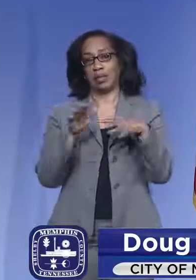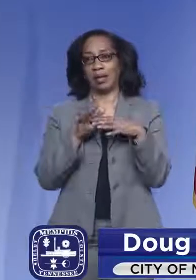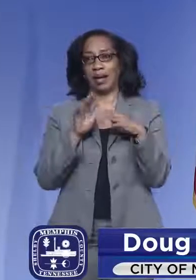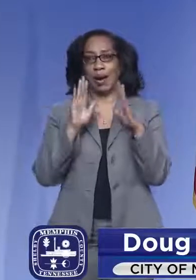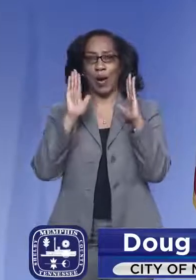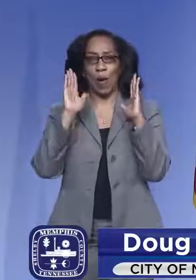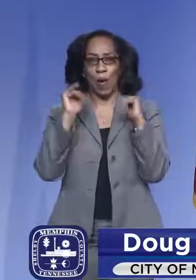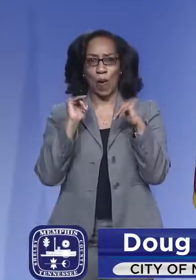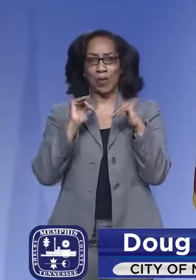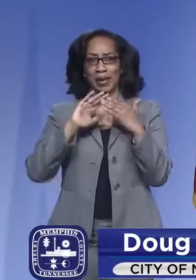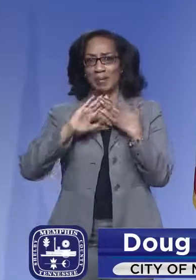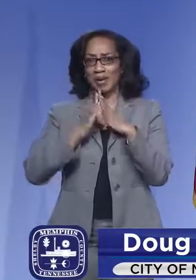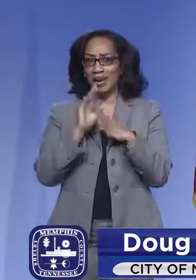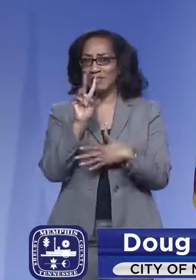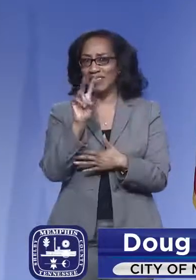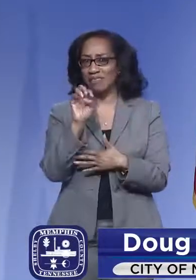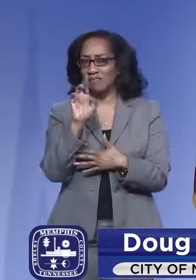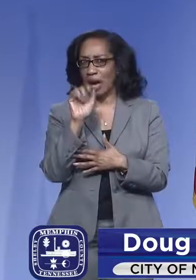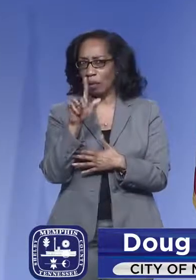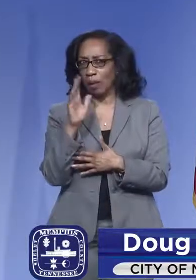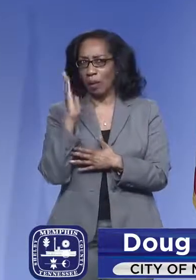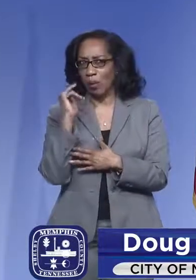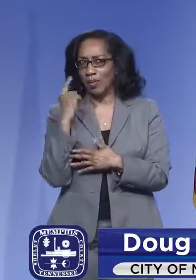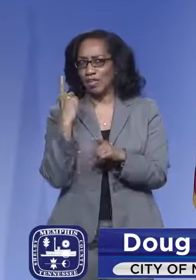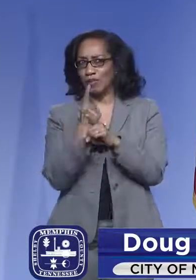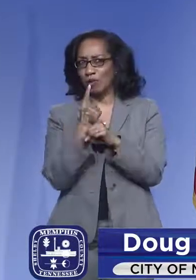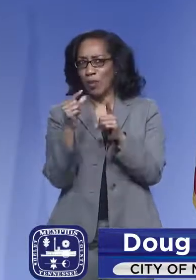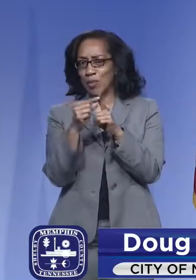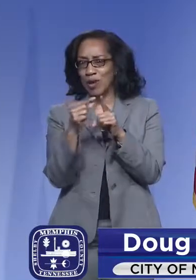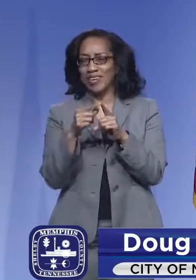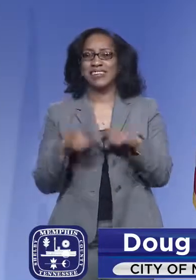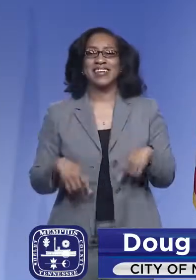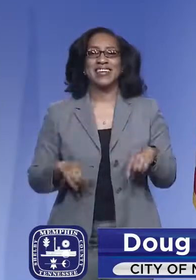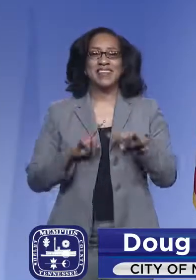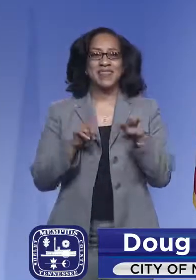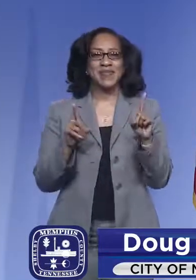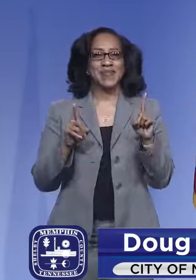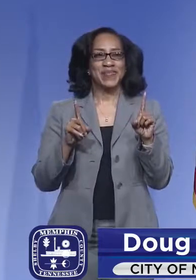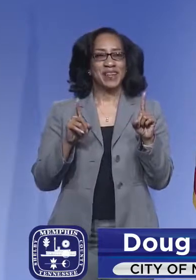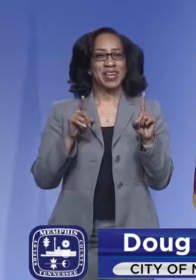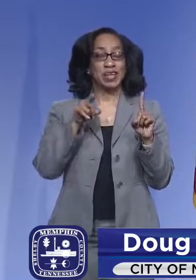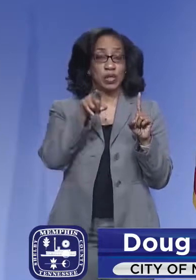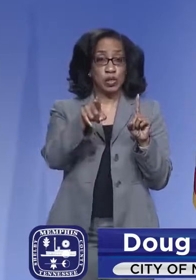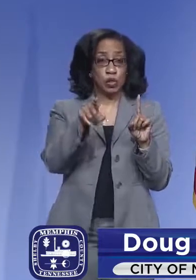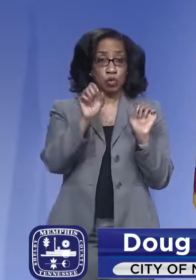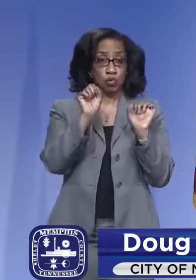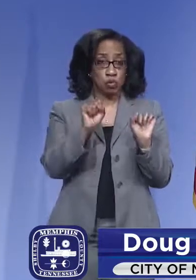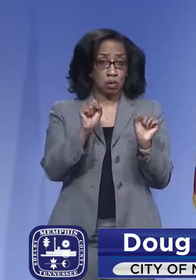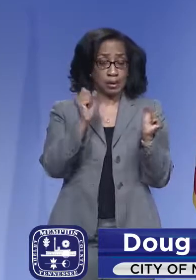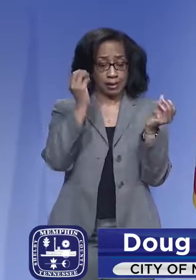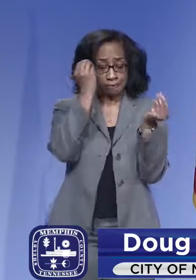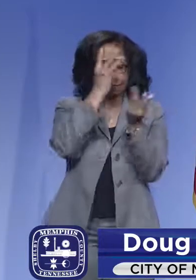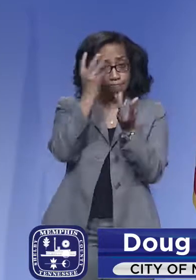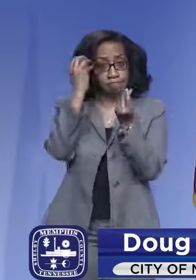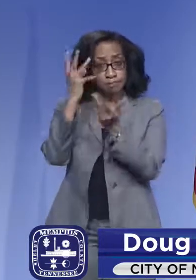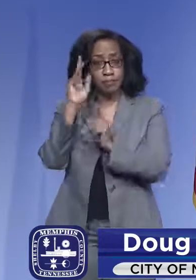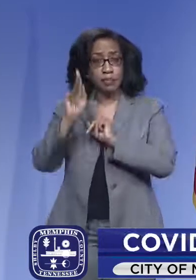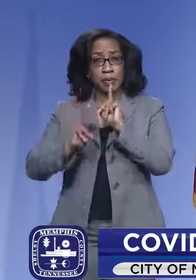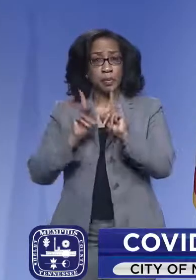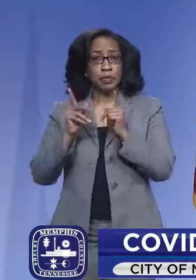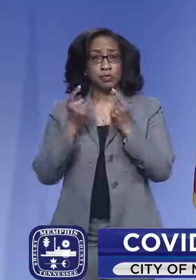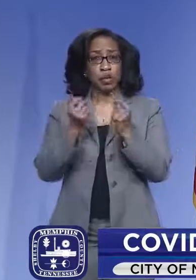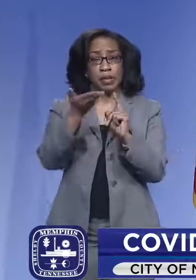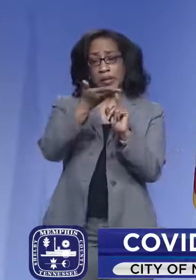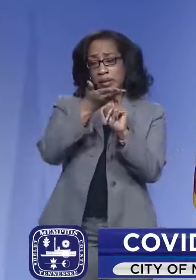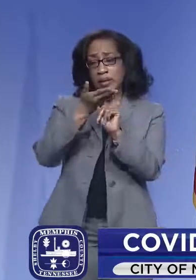any case, I do encourage people to get out and share that message in whatever way you feel compelled. I'm trying to